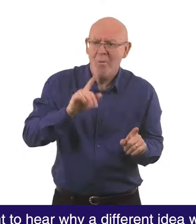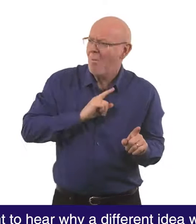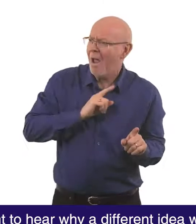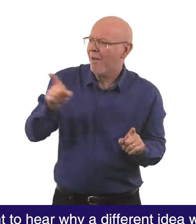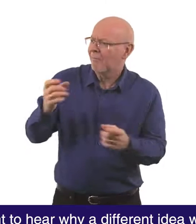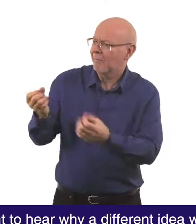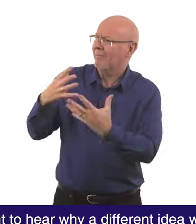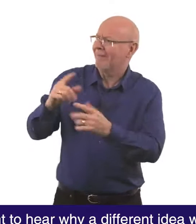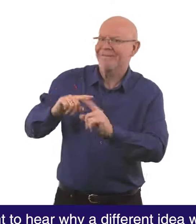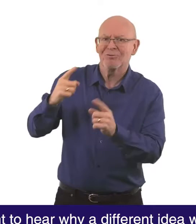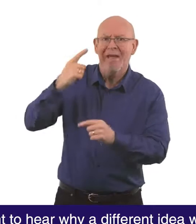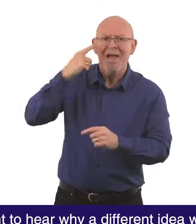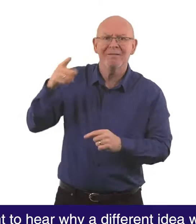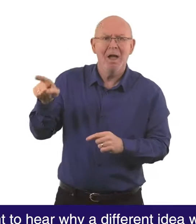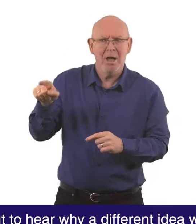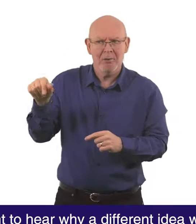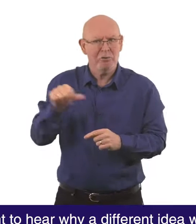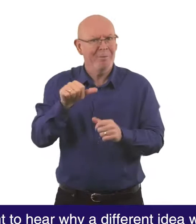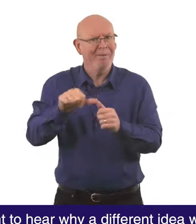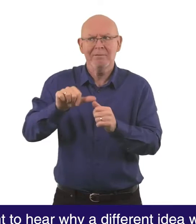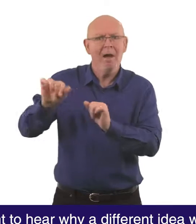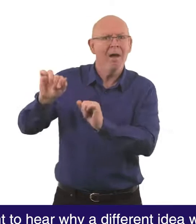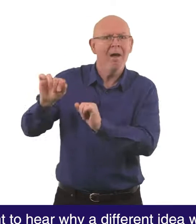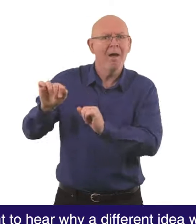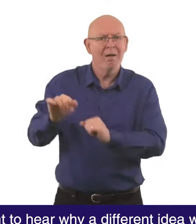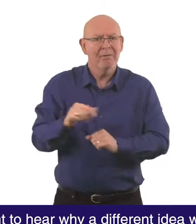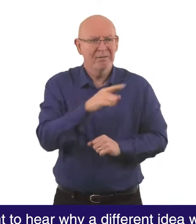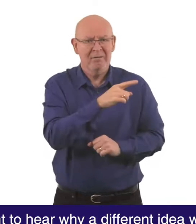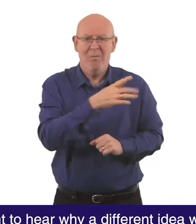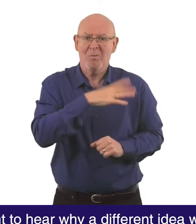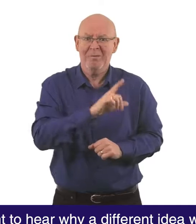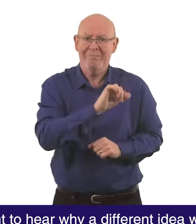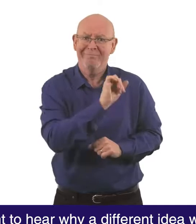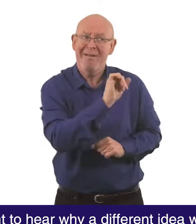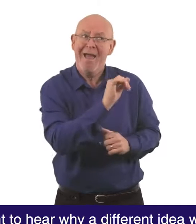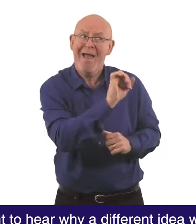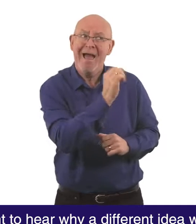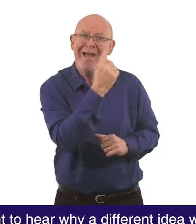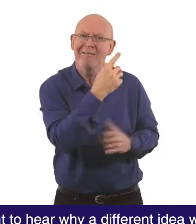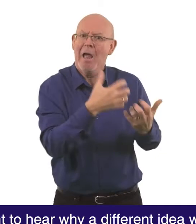They don't want to hear why a different idea would be better, just how to make their own idea